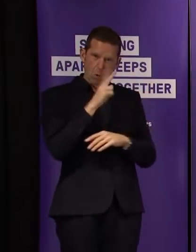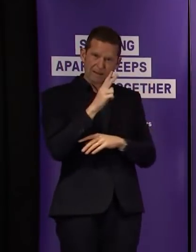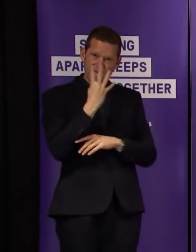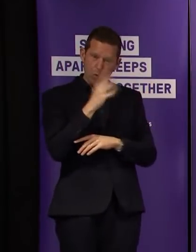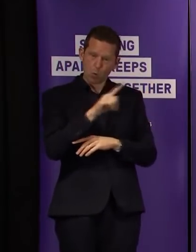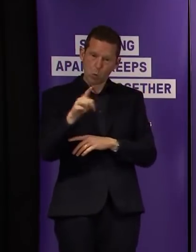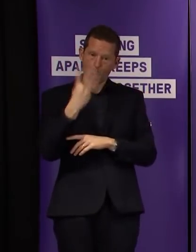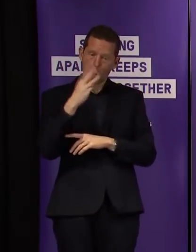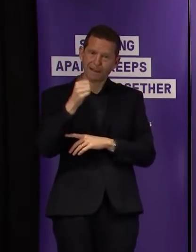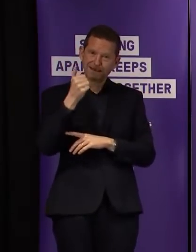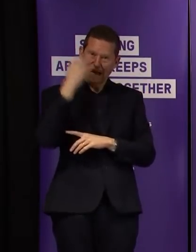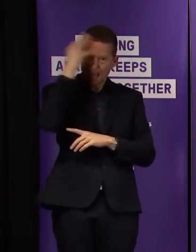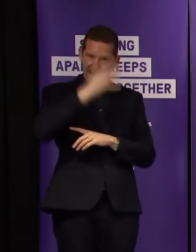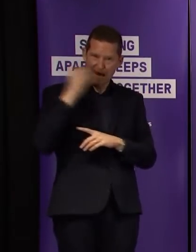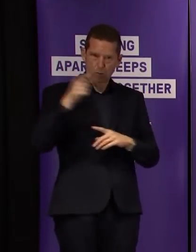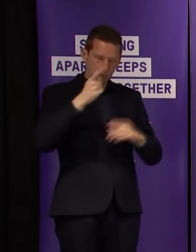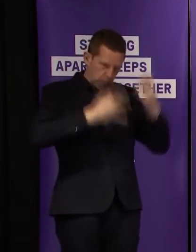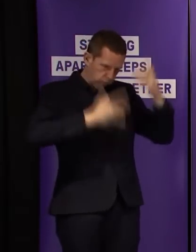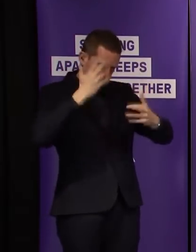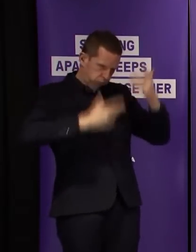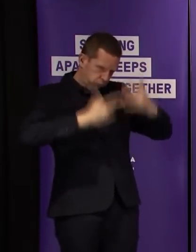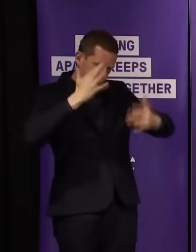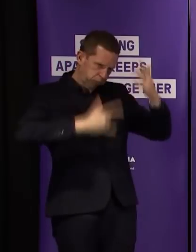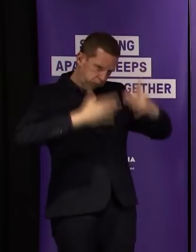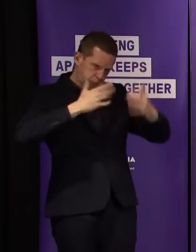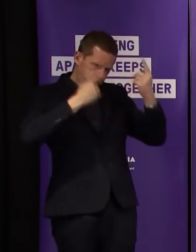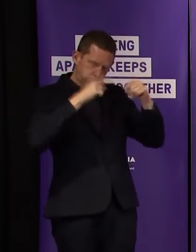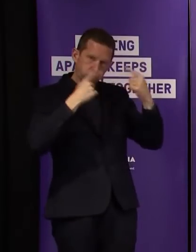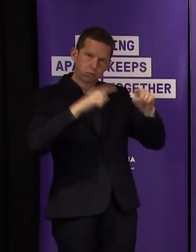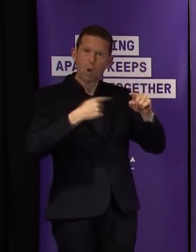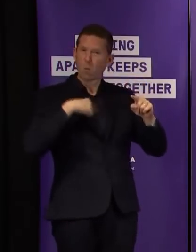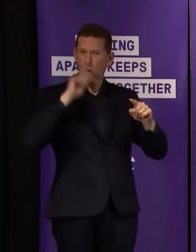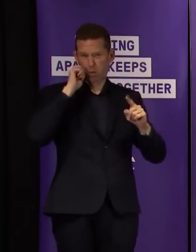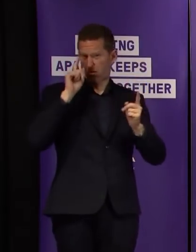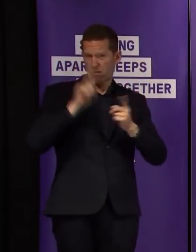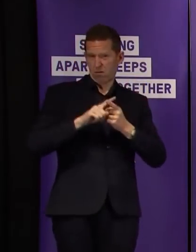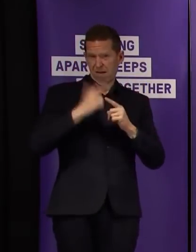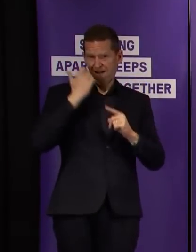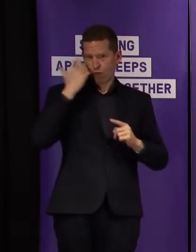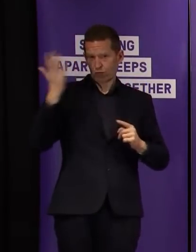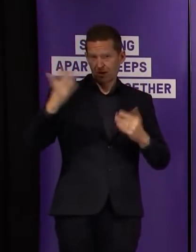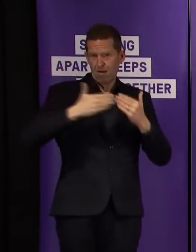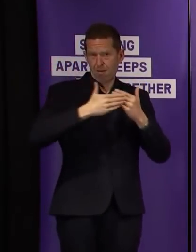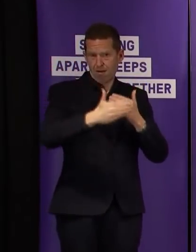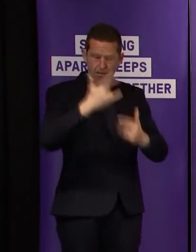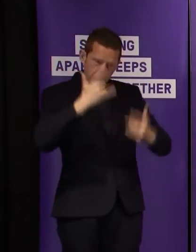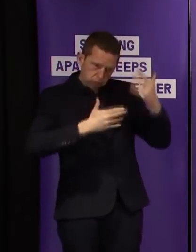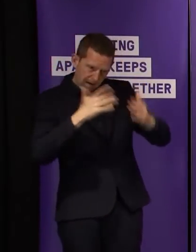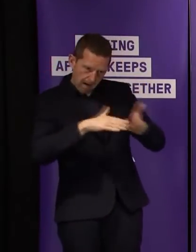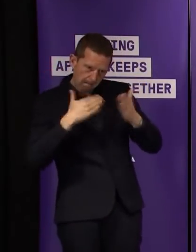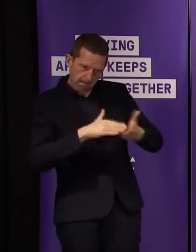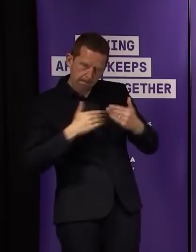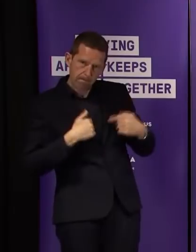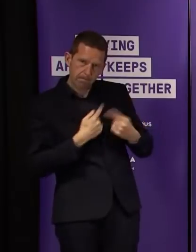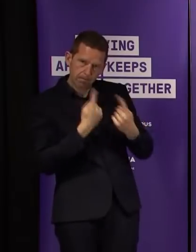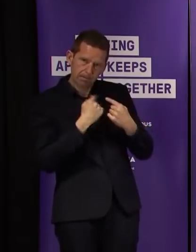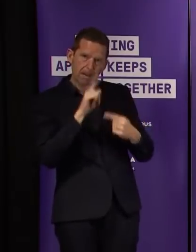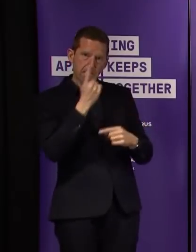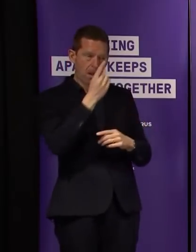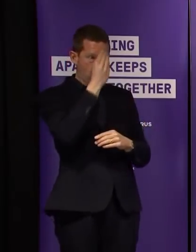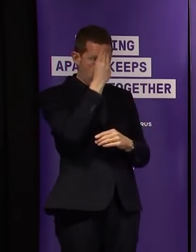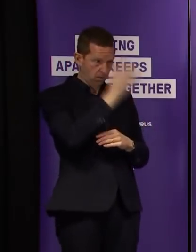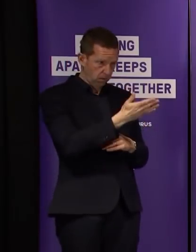run it. So we'll keep doing that. There'll be more of that modelling all the way through. But again, Samaya, I think the key point here